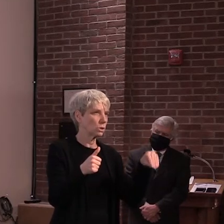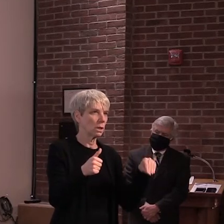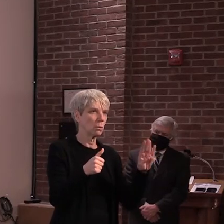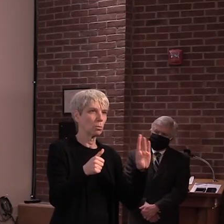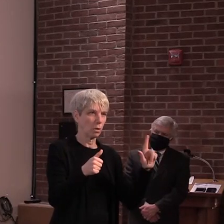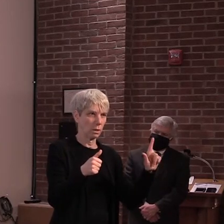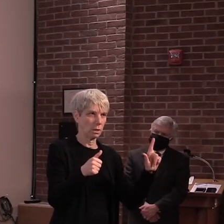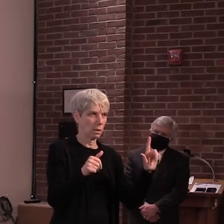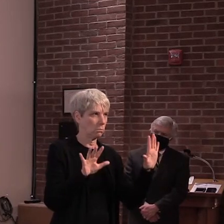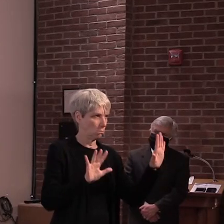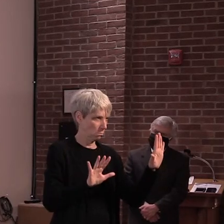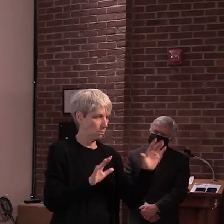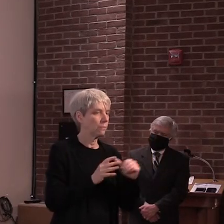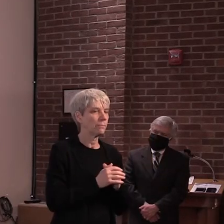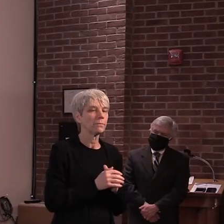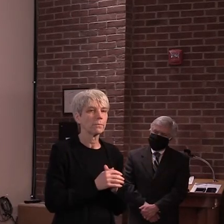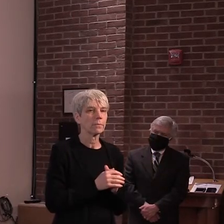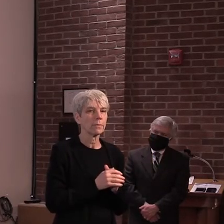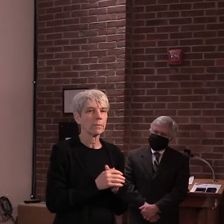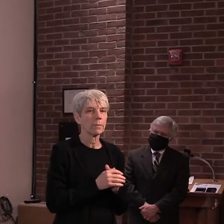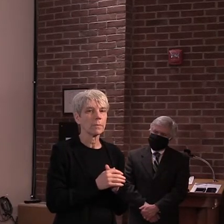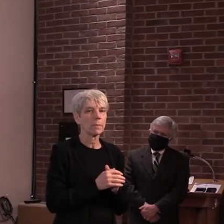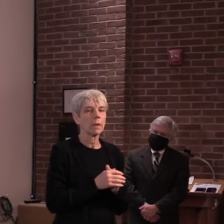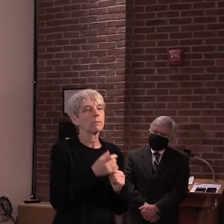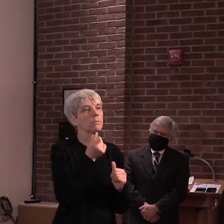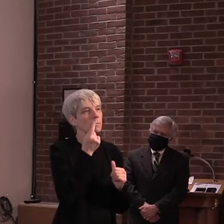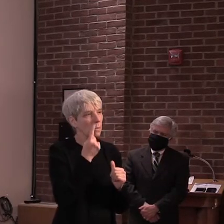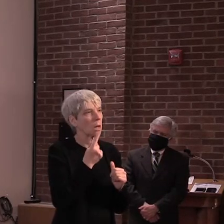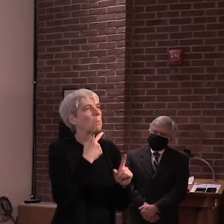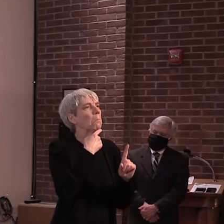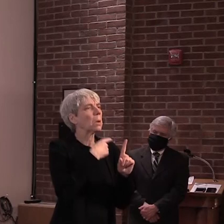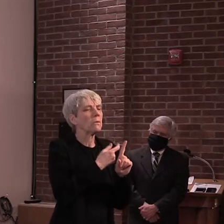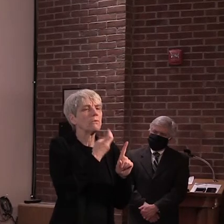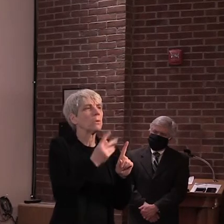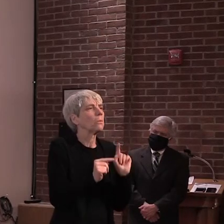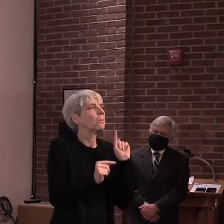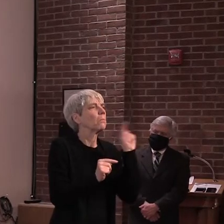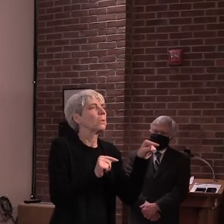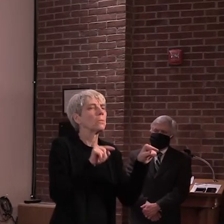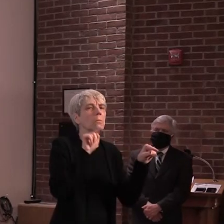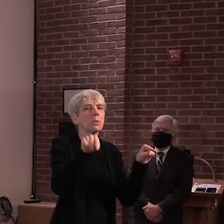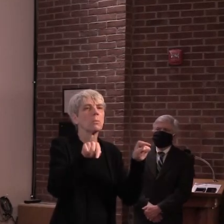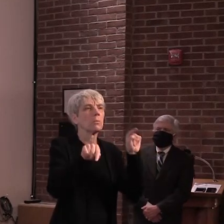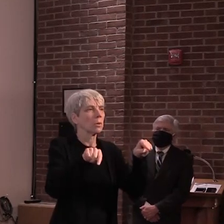Burlington. Small number of residents elsewhere in Chittenden County.